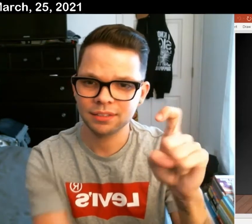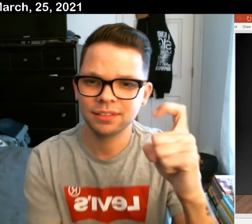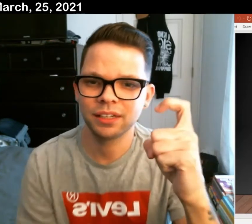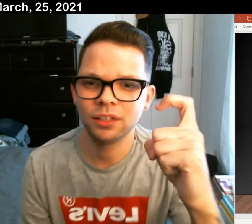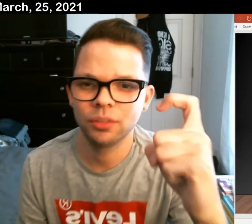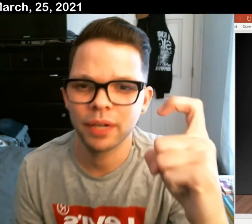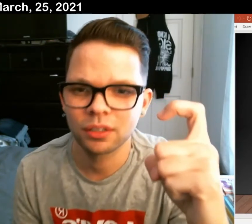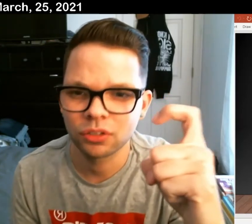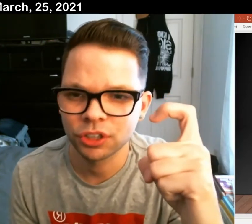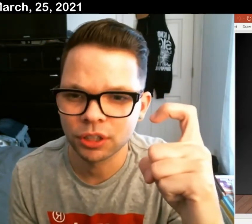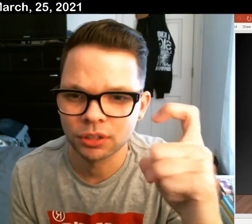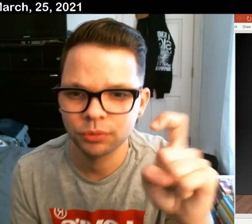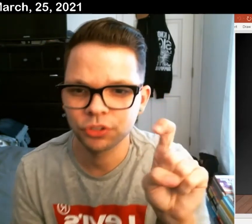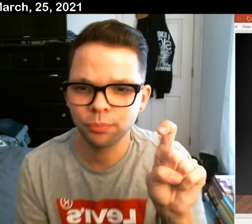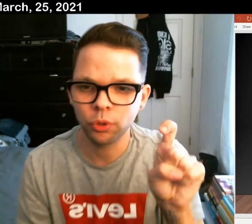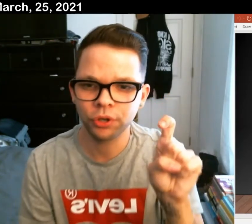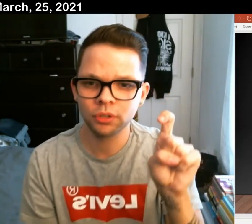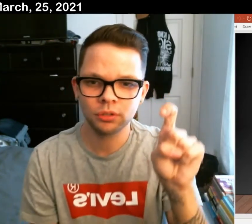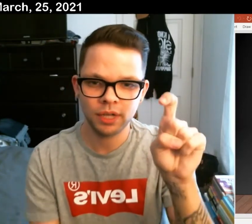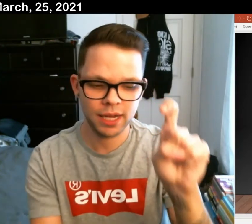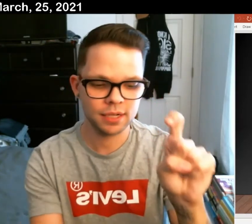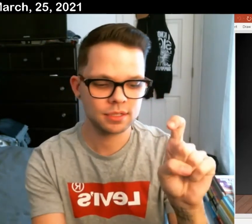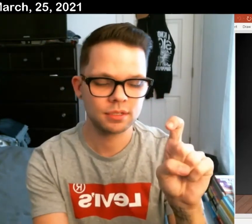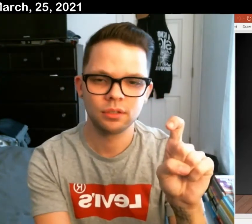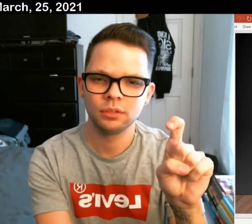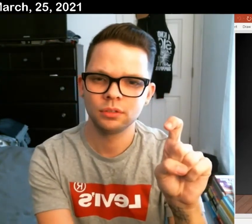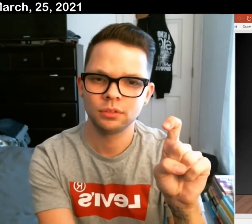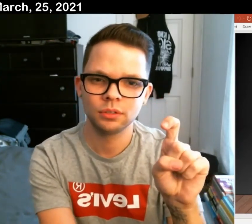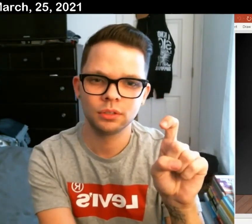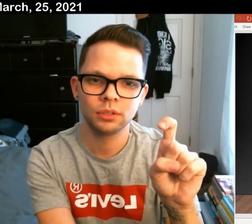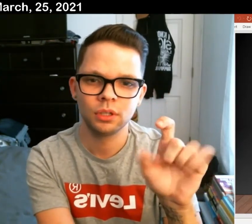X is like you make a little hook with your pointer, X.